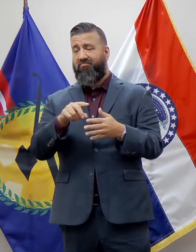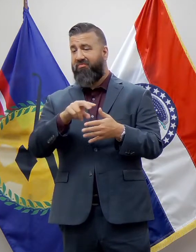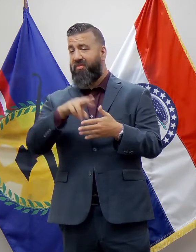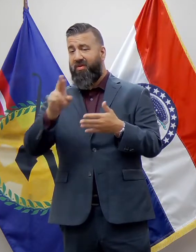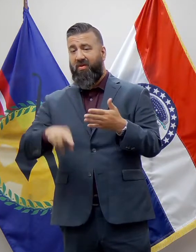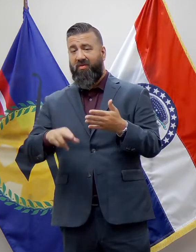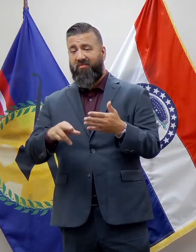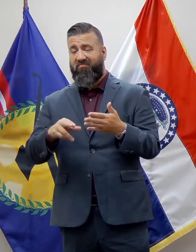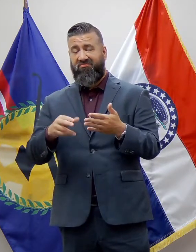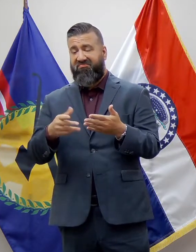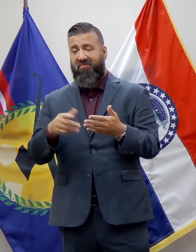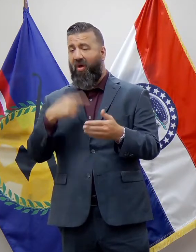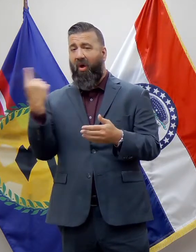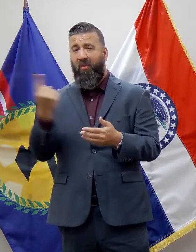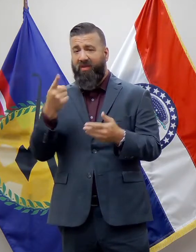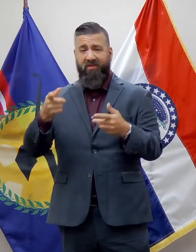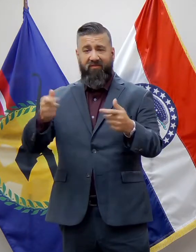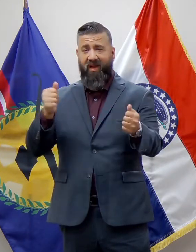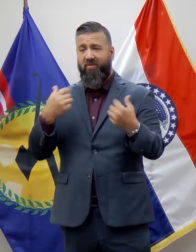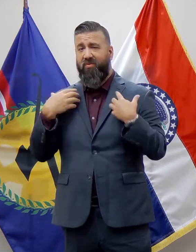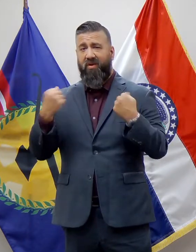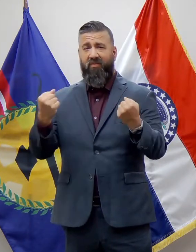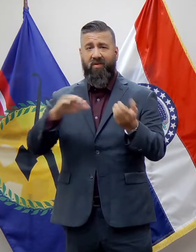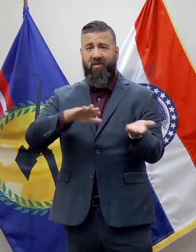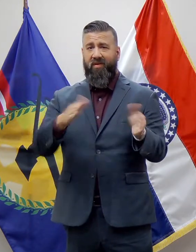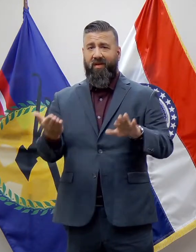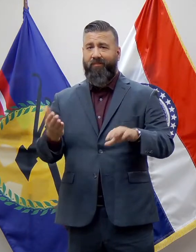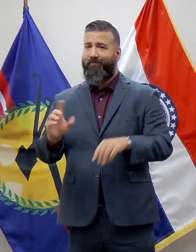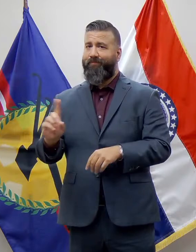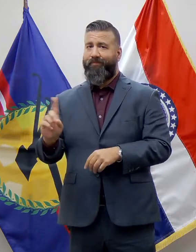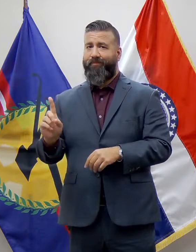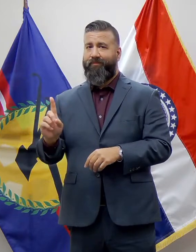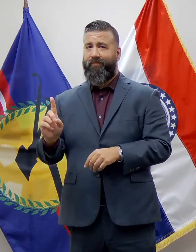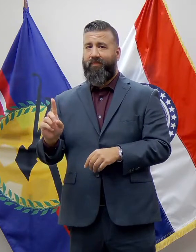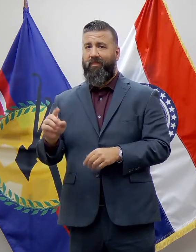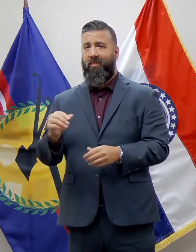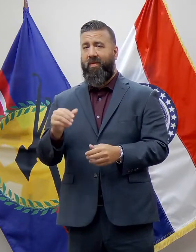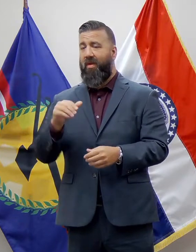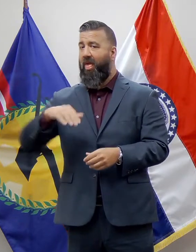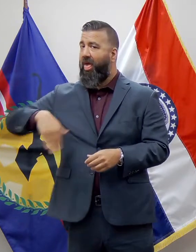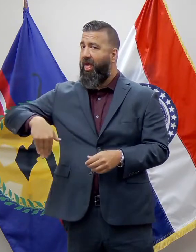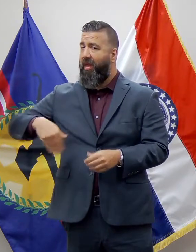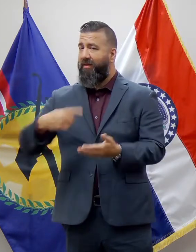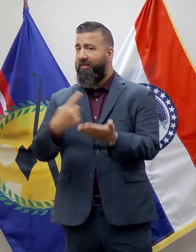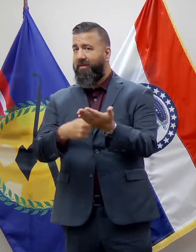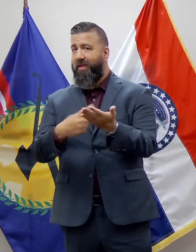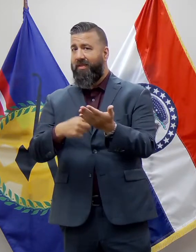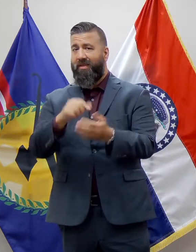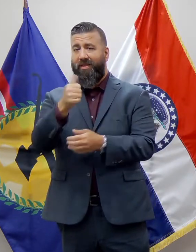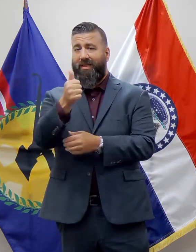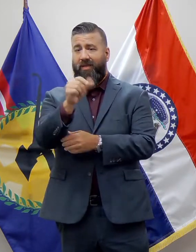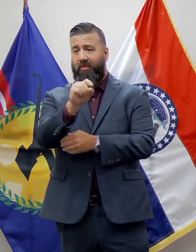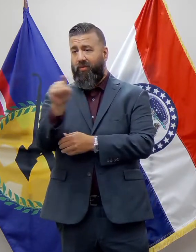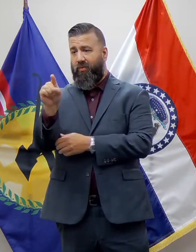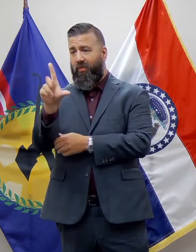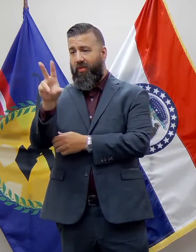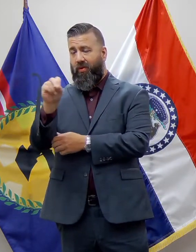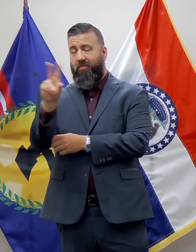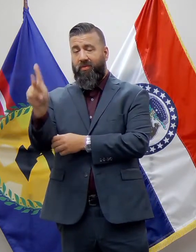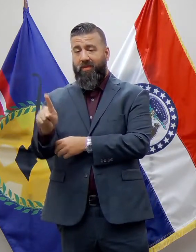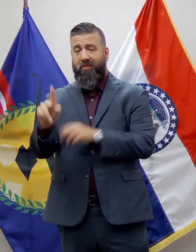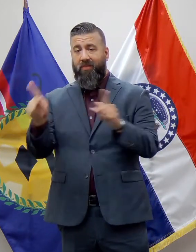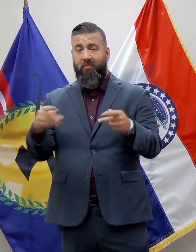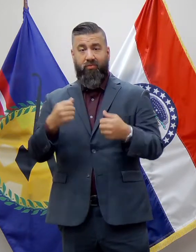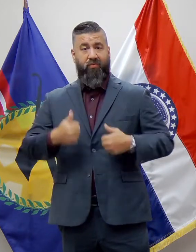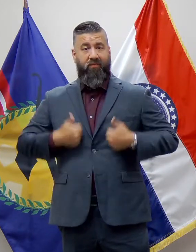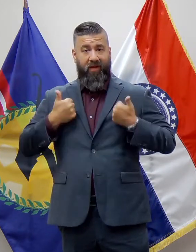death. We've not talked about the 10 to 30% of people who survive but are not able to